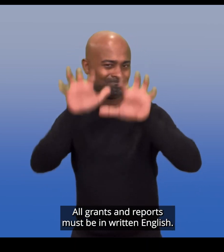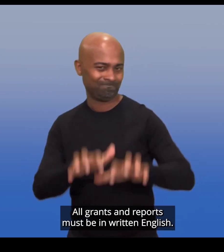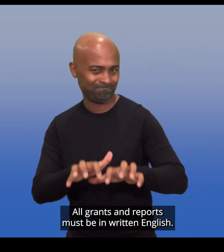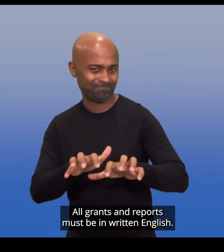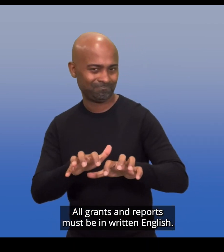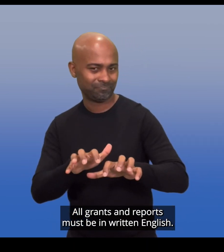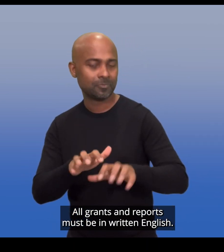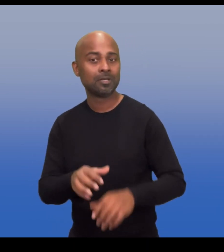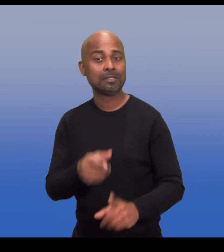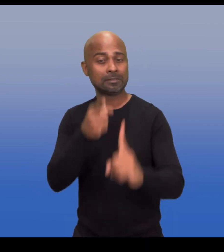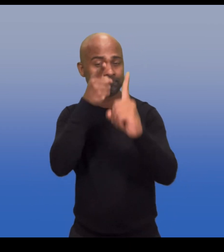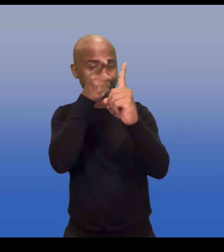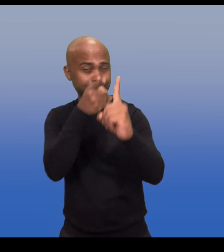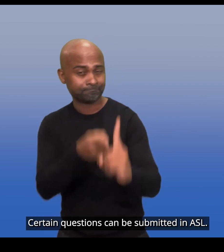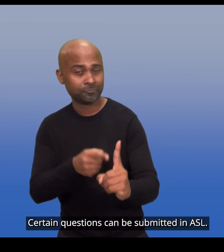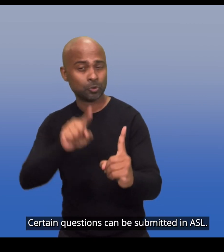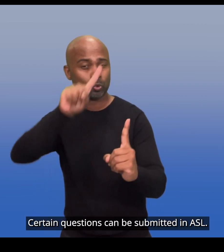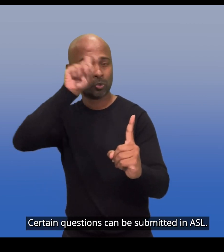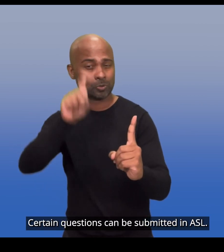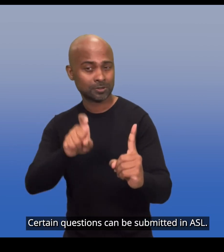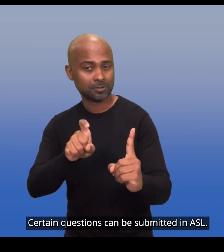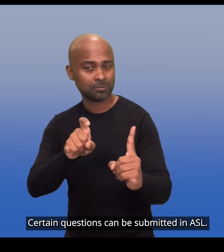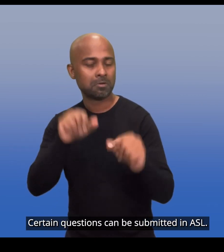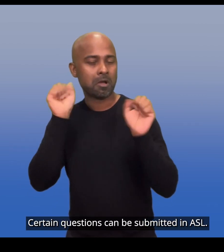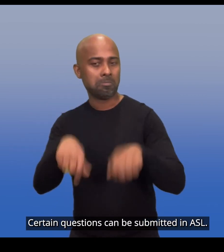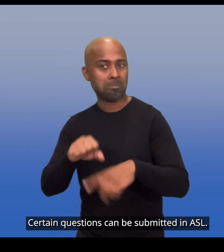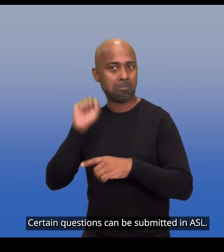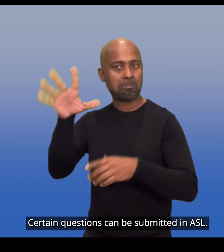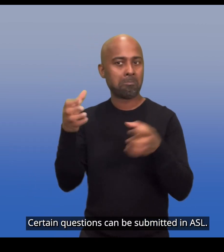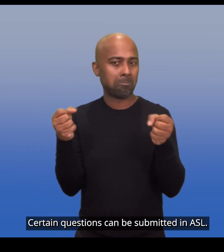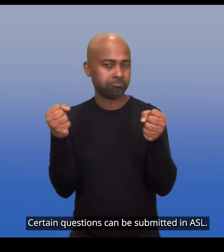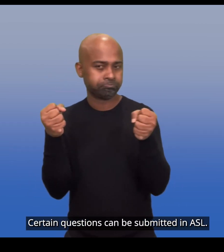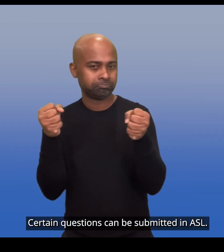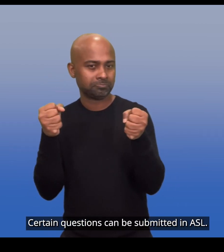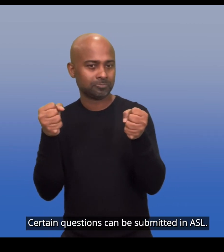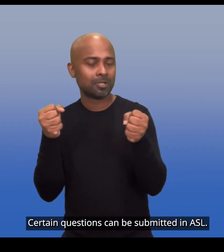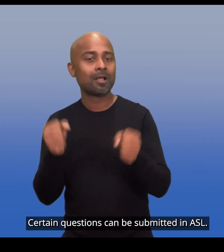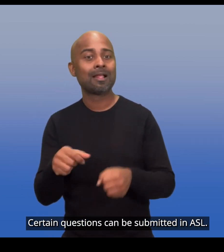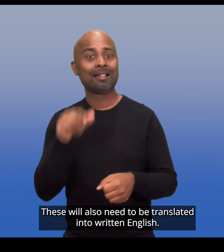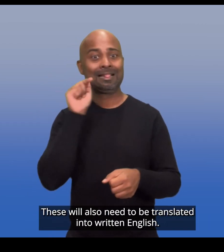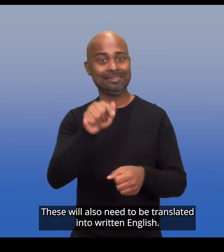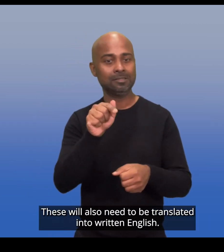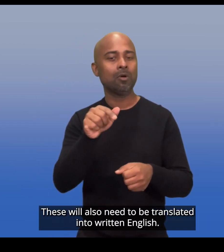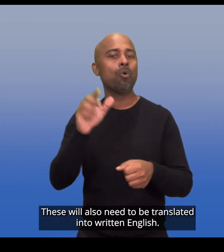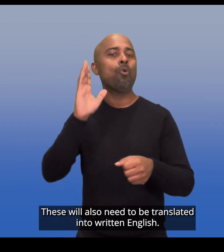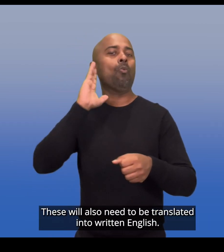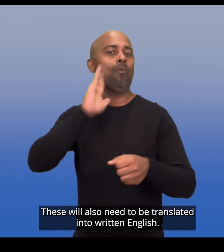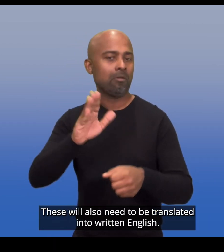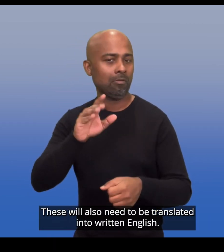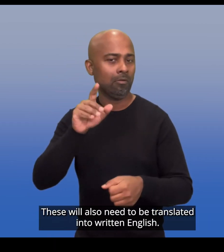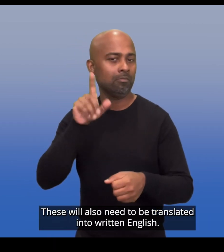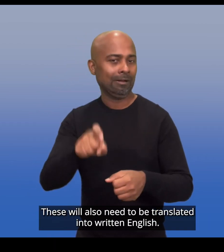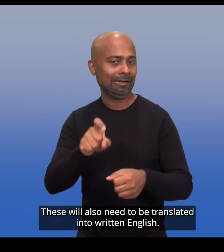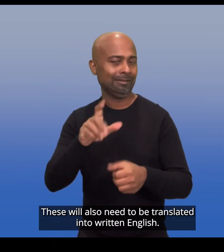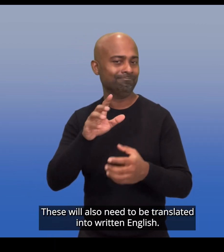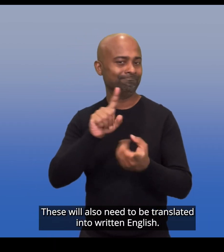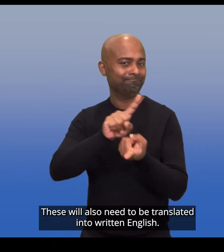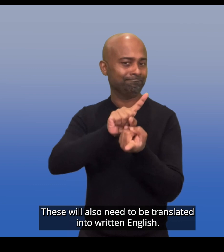written English. Certain questions can be submitted in ASL. These will also need to be translated into